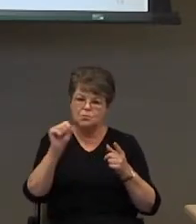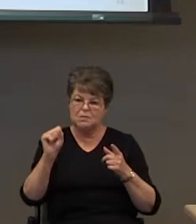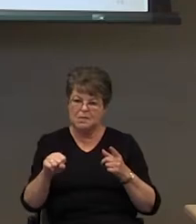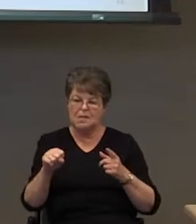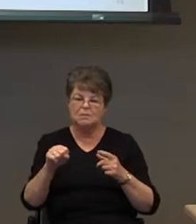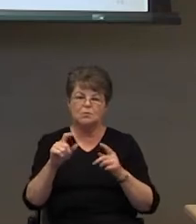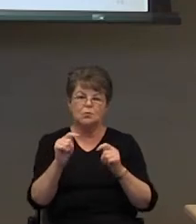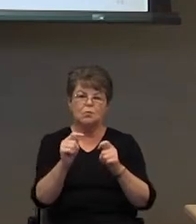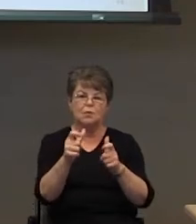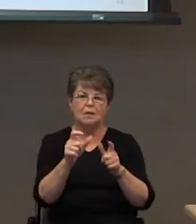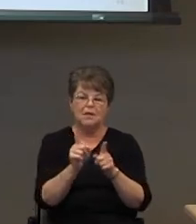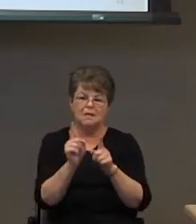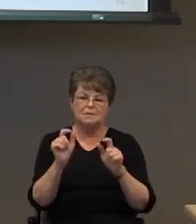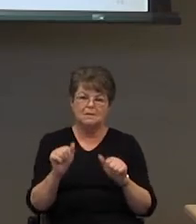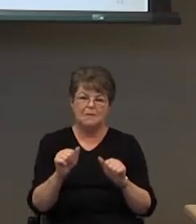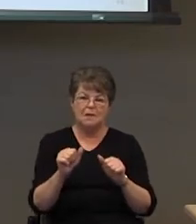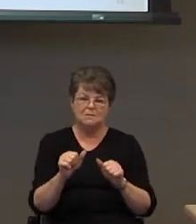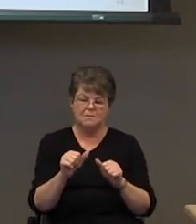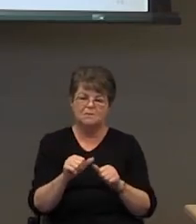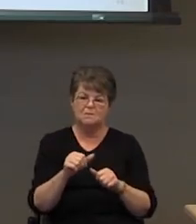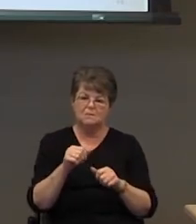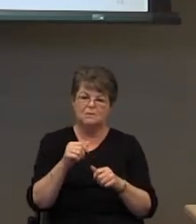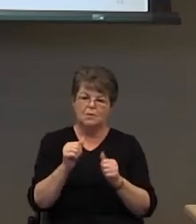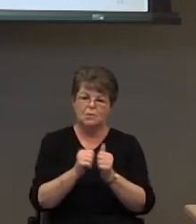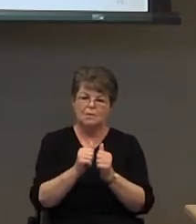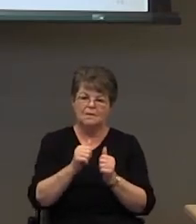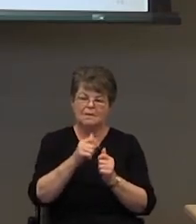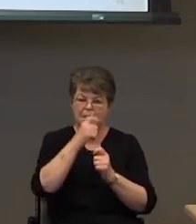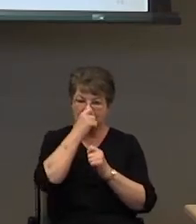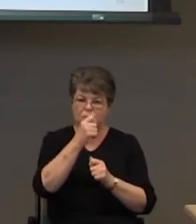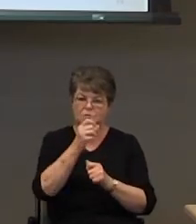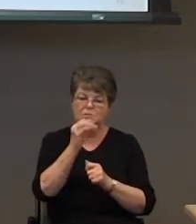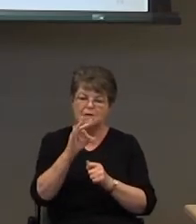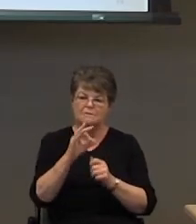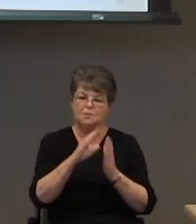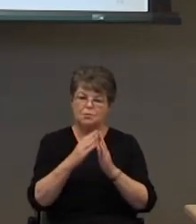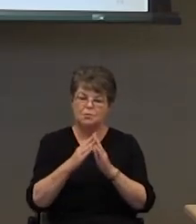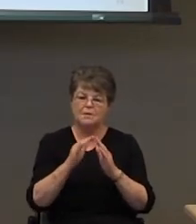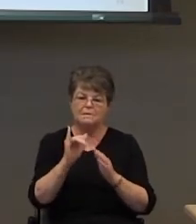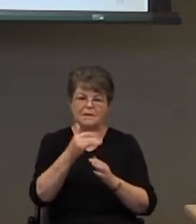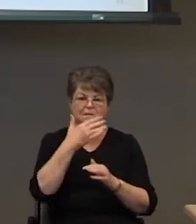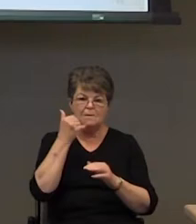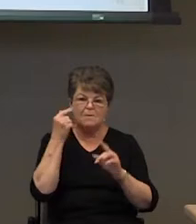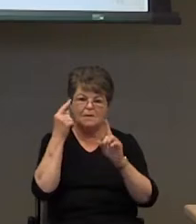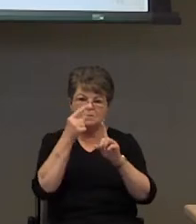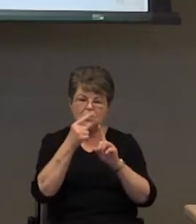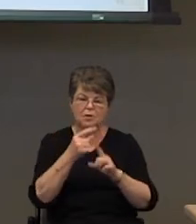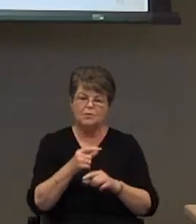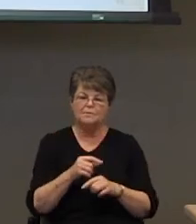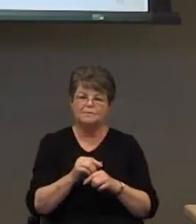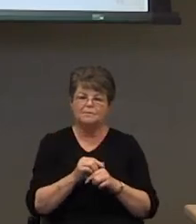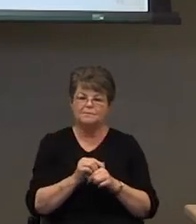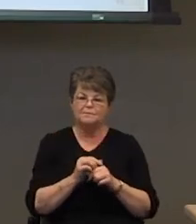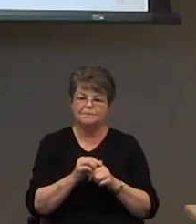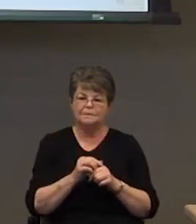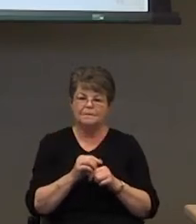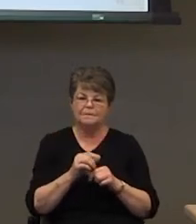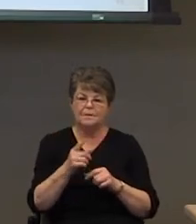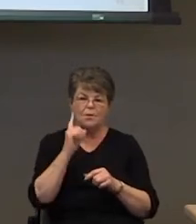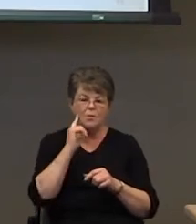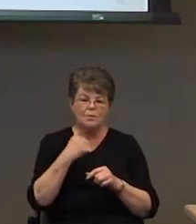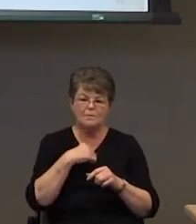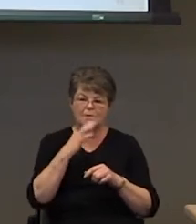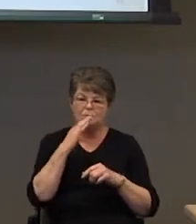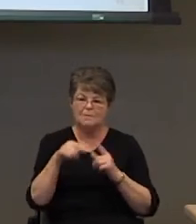possible within the best interest of the community is always a good goal to have. Develop market formulaic local incentive thresholds, and you heard me